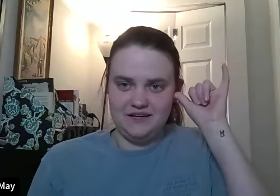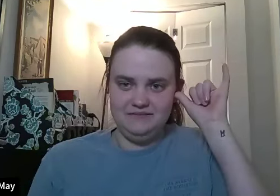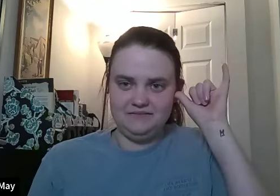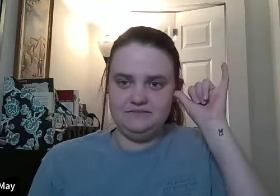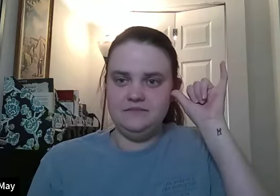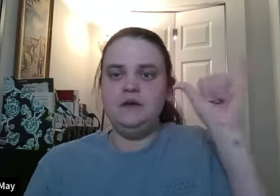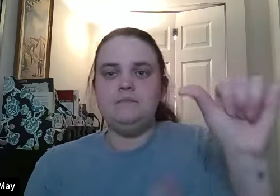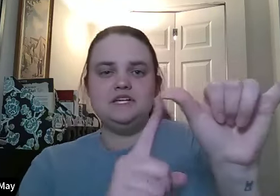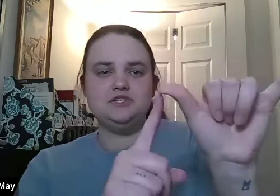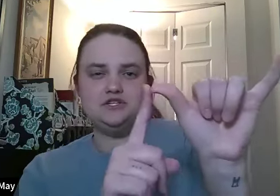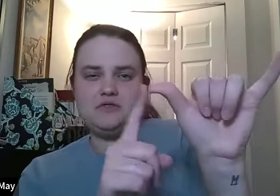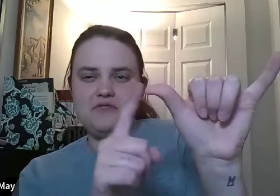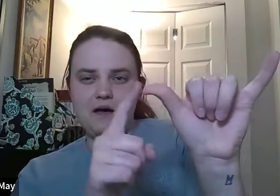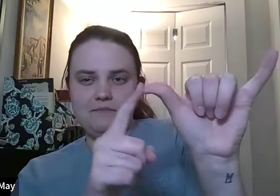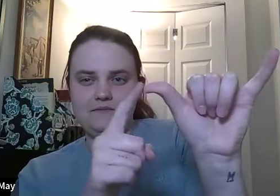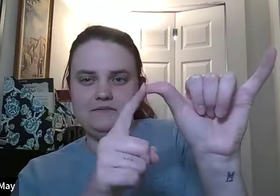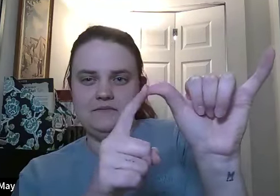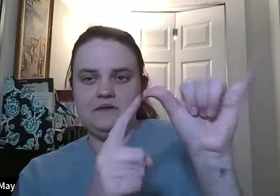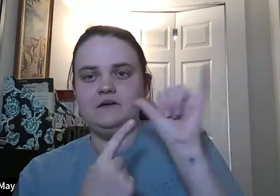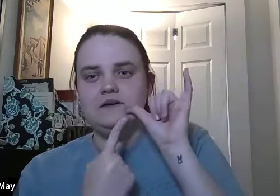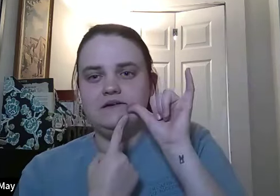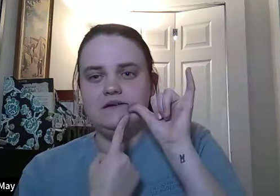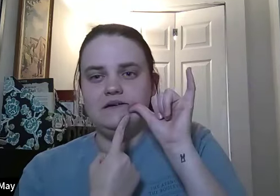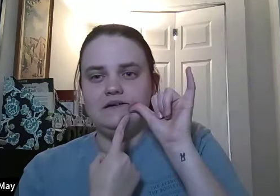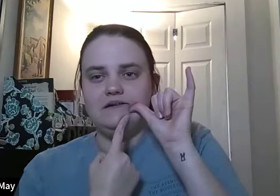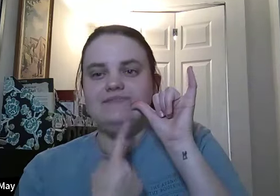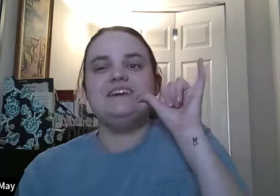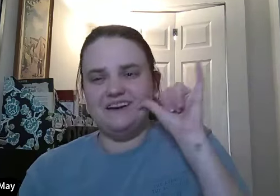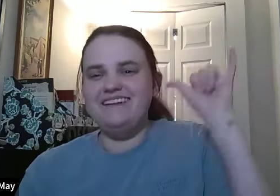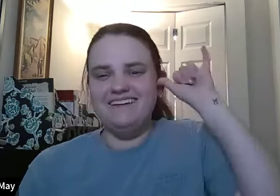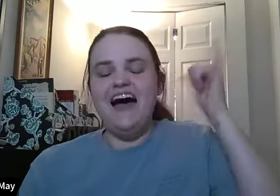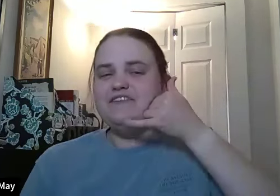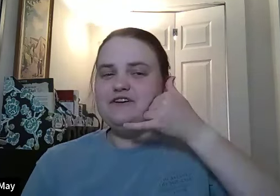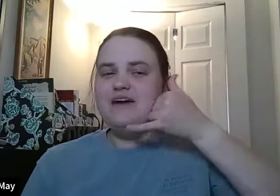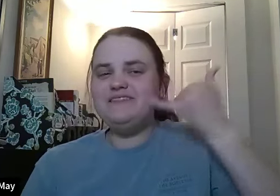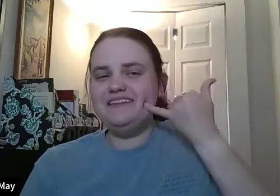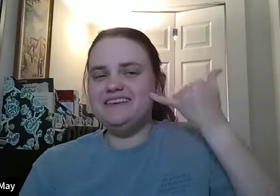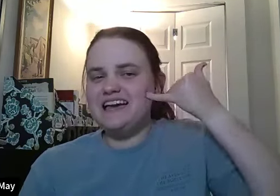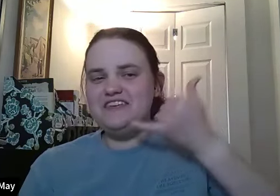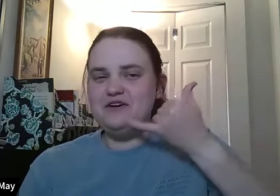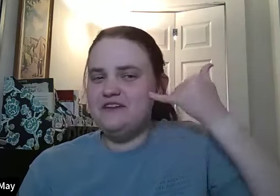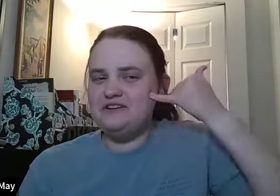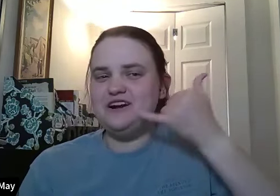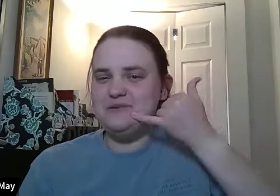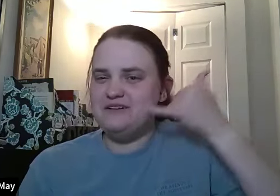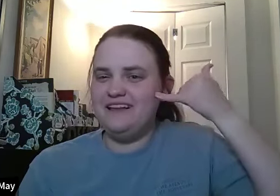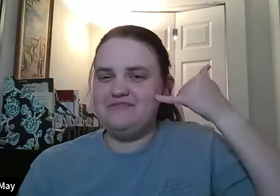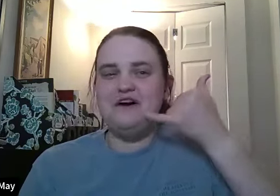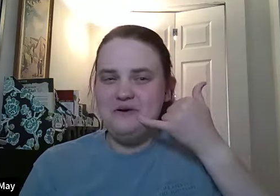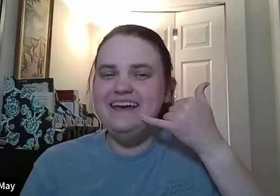Yesterday. Make sure it's your thumb. There you go. Yeah. If you have it like this, I think they'll think you're talking about it like a phone.